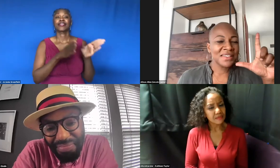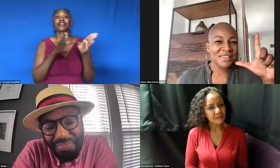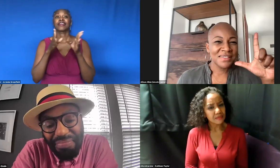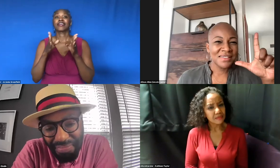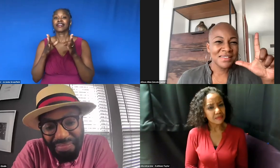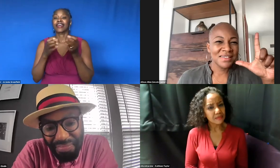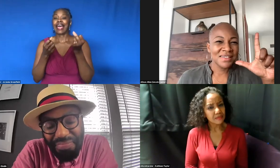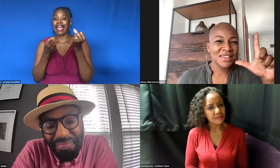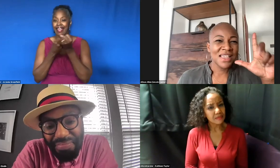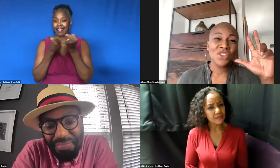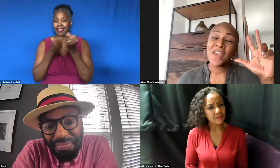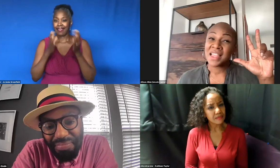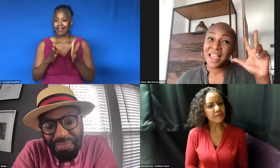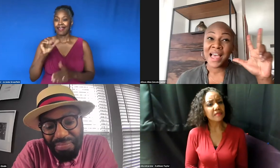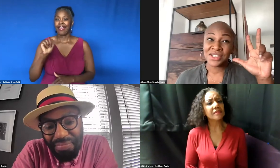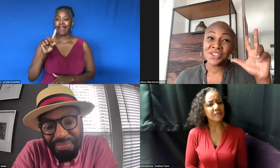advocate.